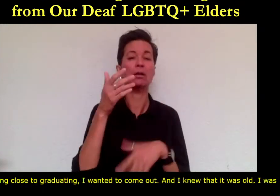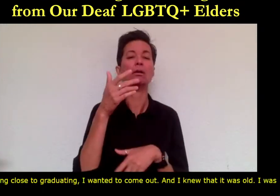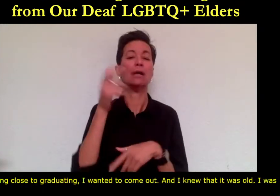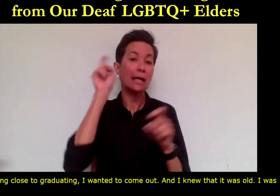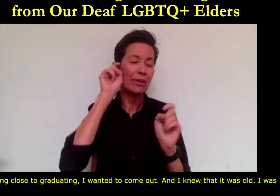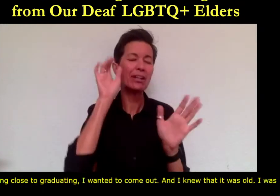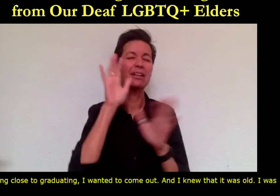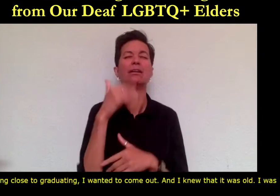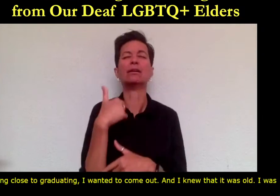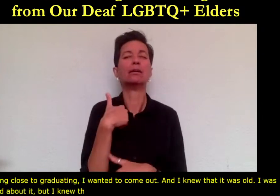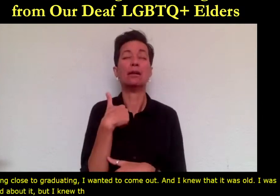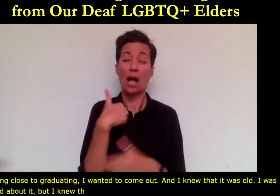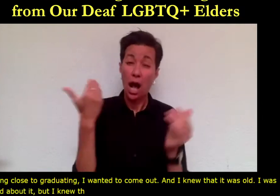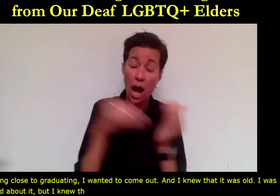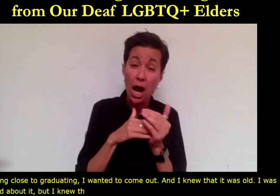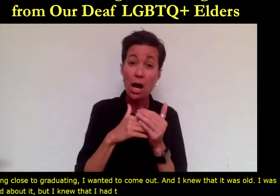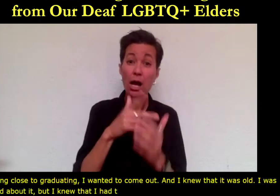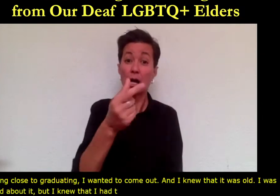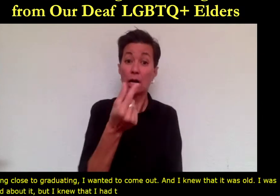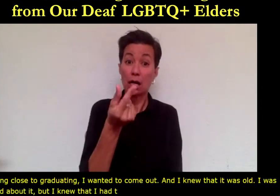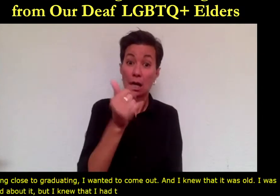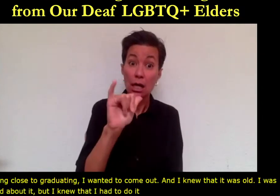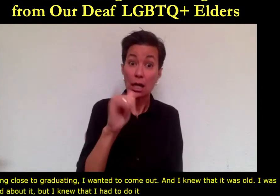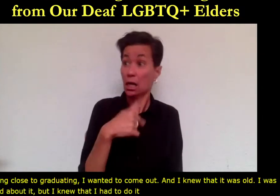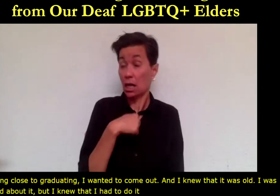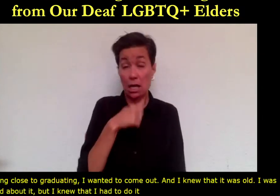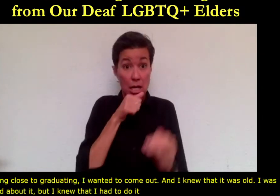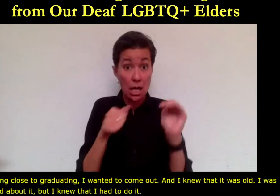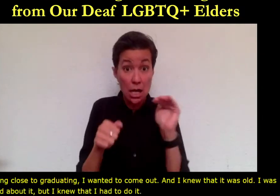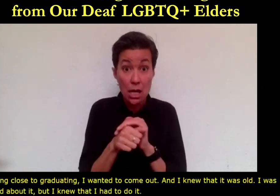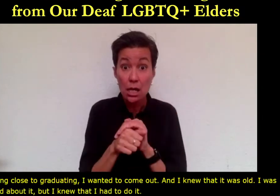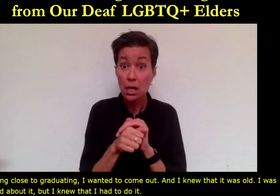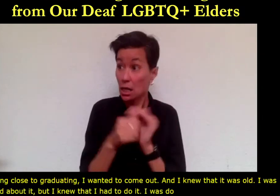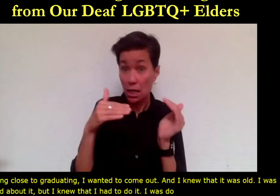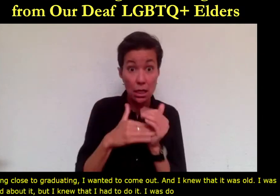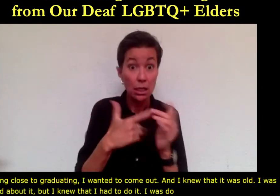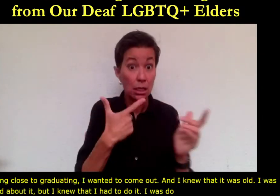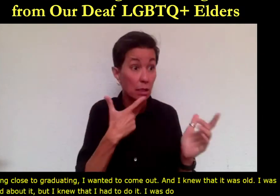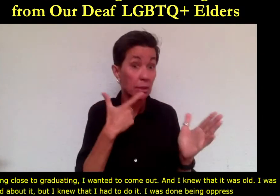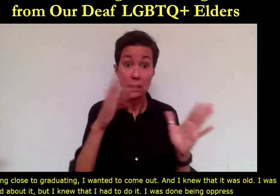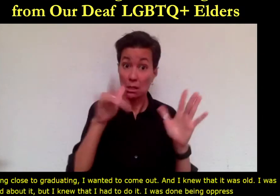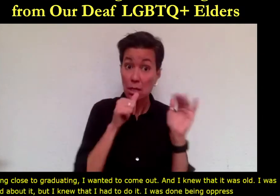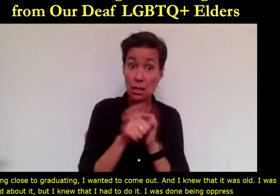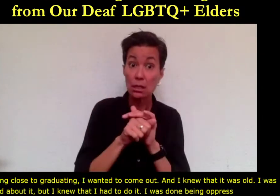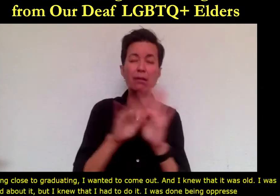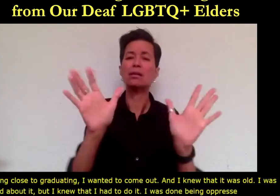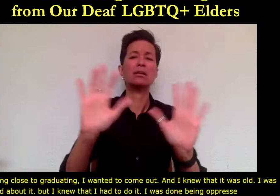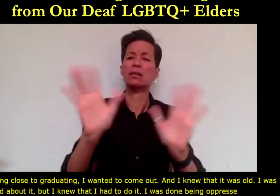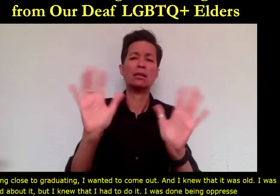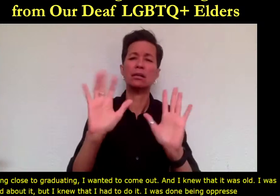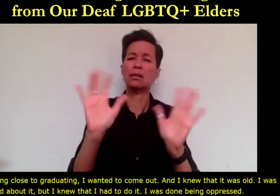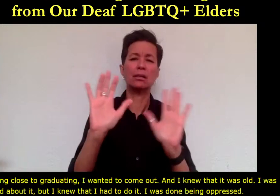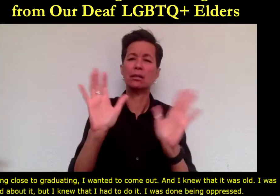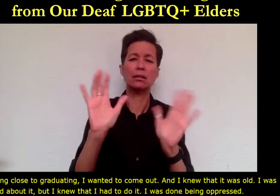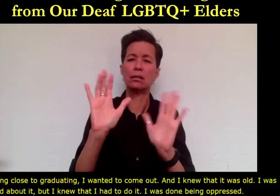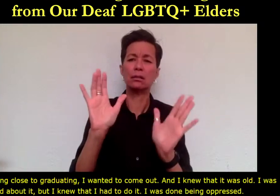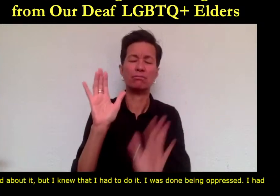person um you know using hearing aids things like that and i thought am i going to deal with this and tolerate it as a lesbian